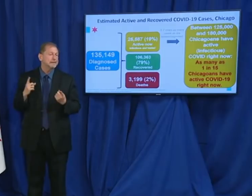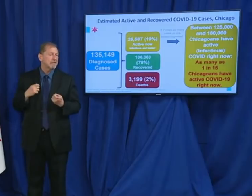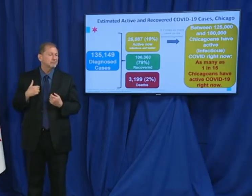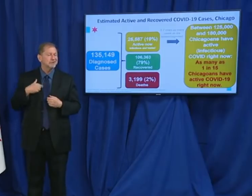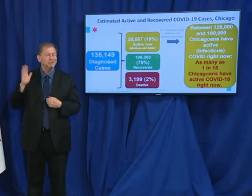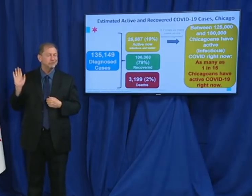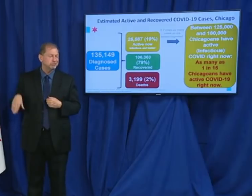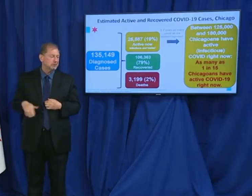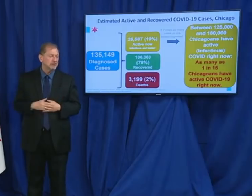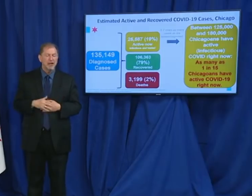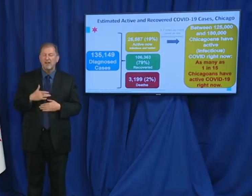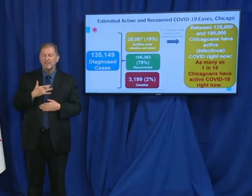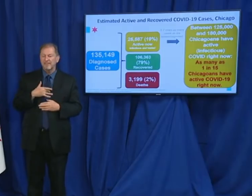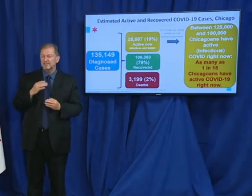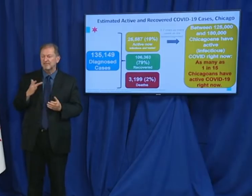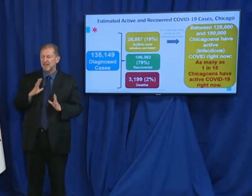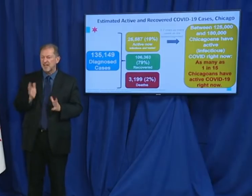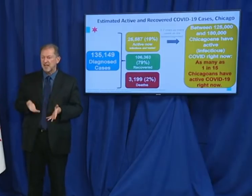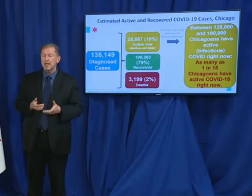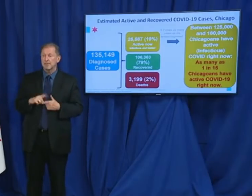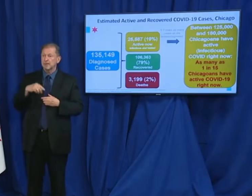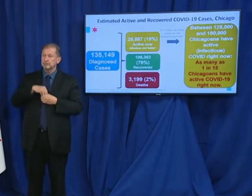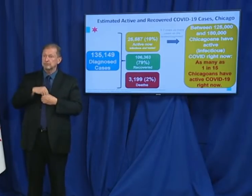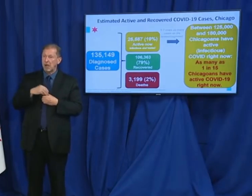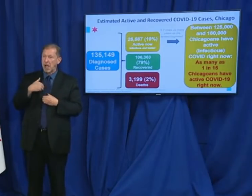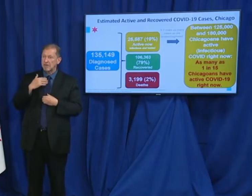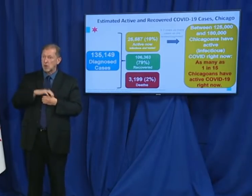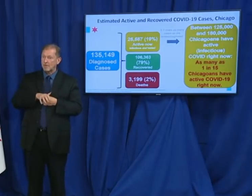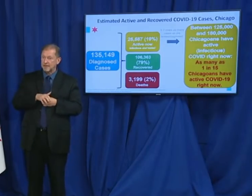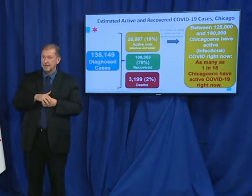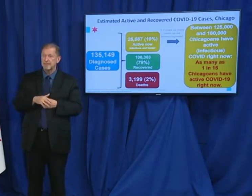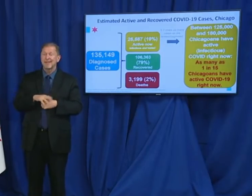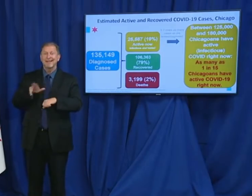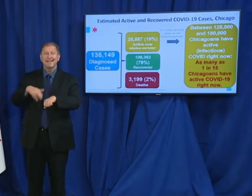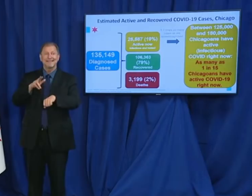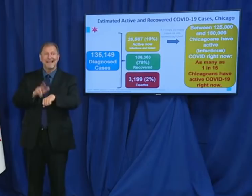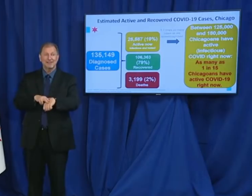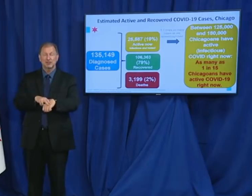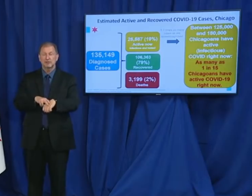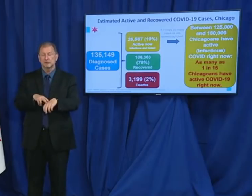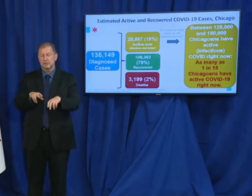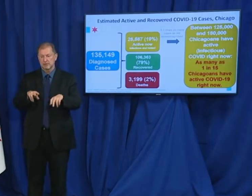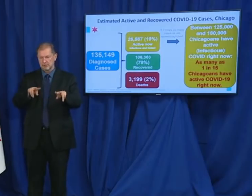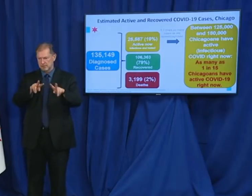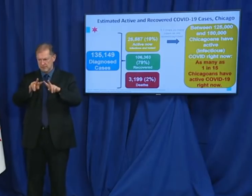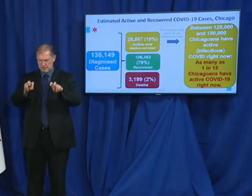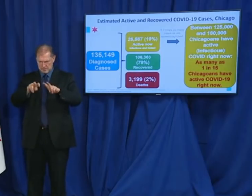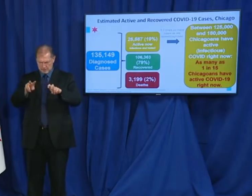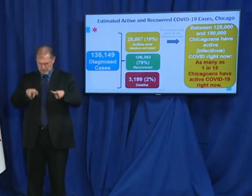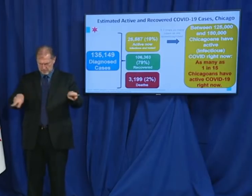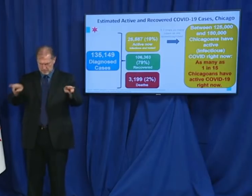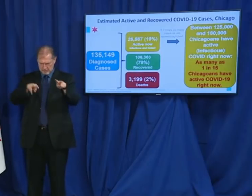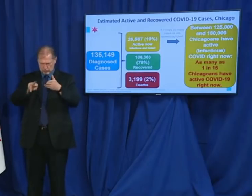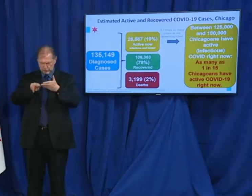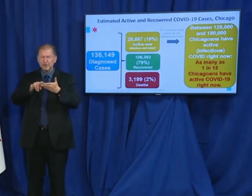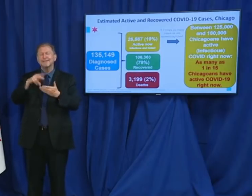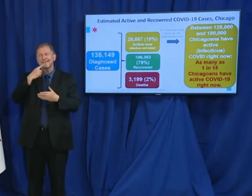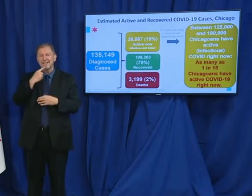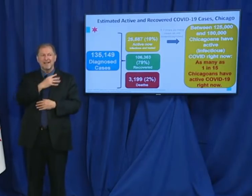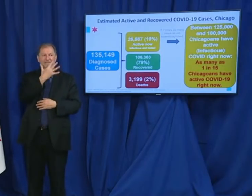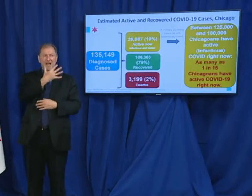COVID. The national estimates on this are that this is between 5 and 10 times as many people have COVID as